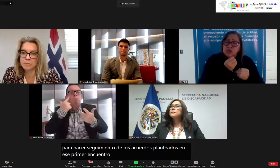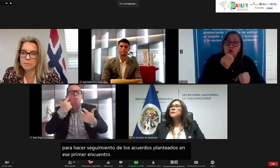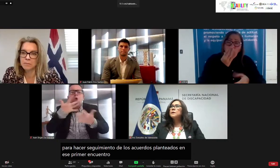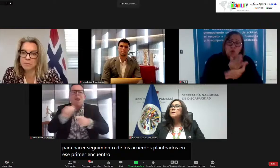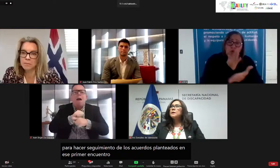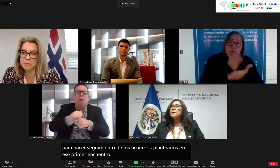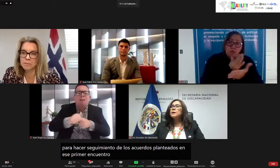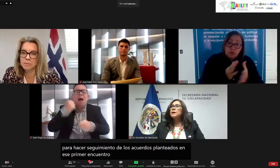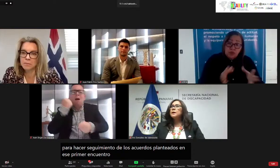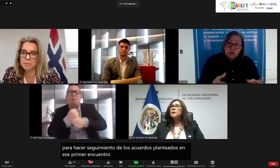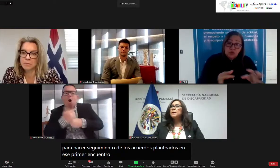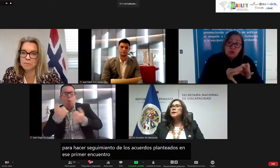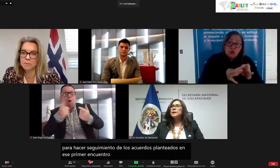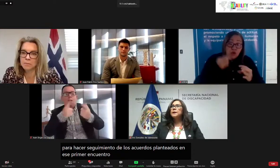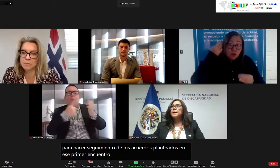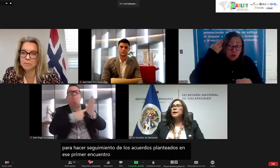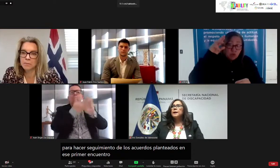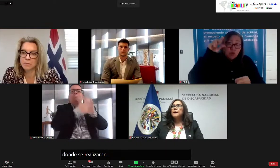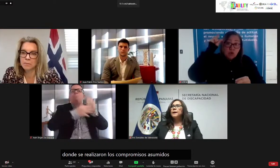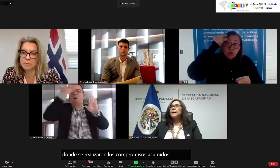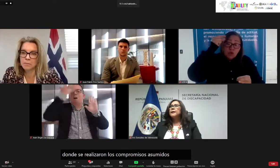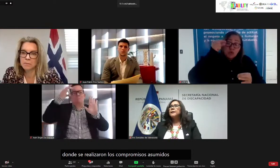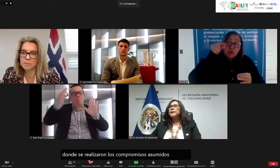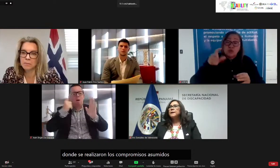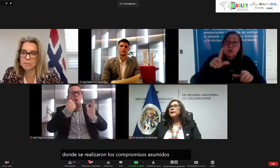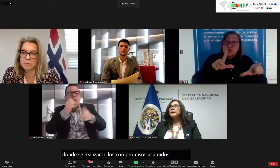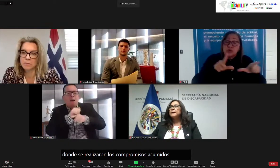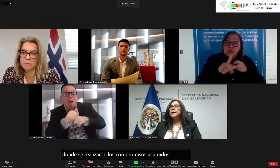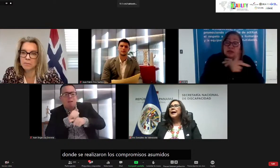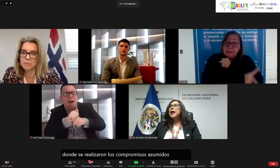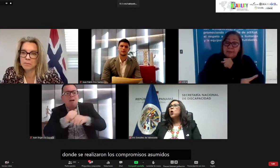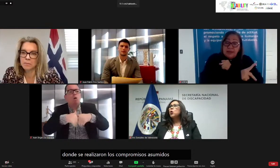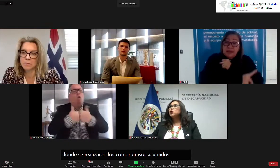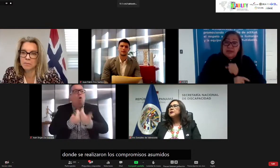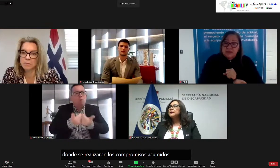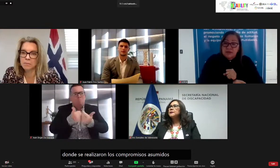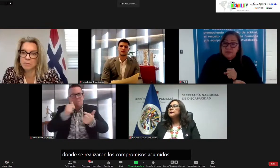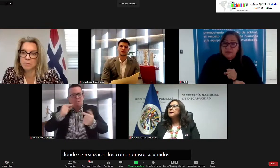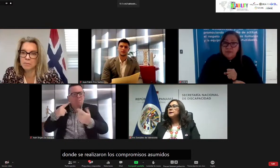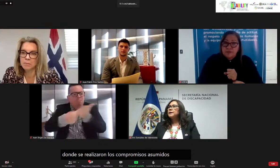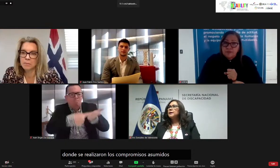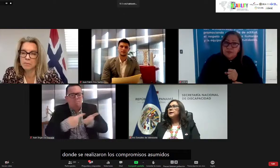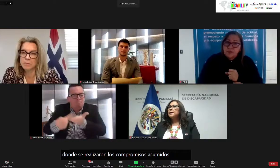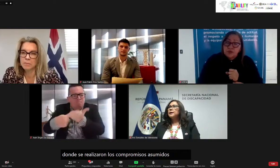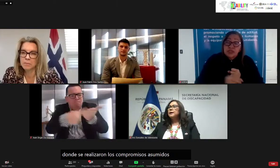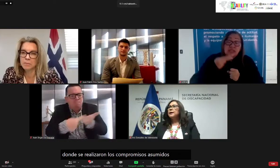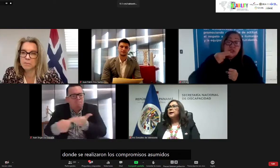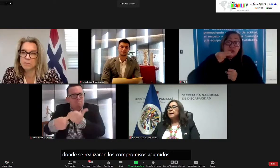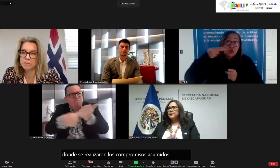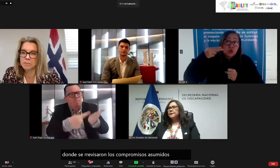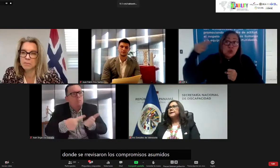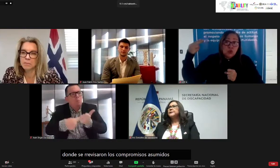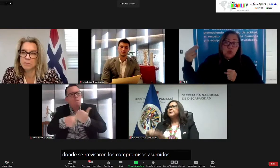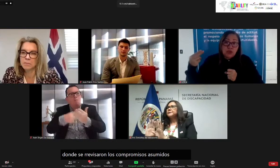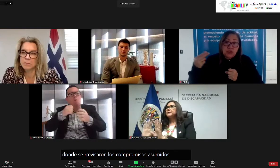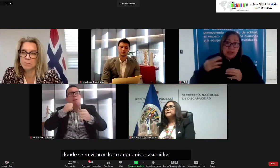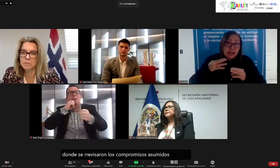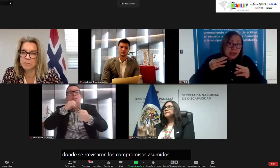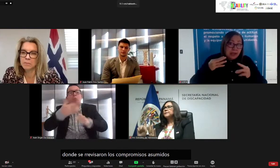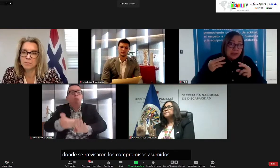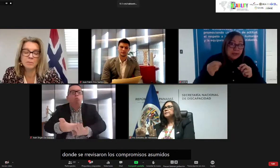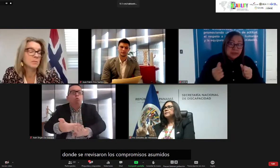were the commitments taking on were revealed by and so this was a historical